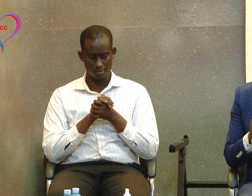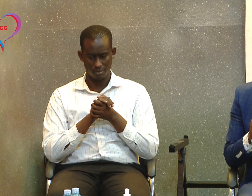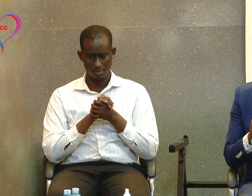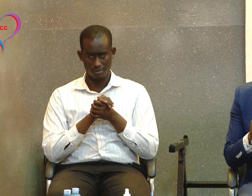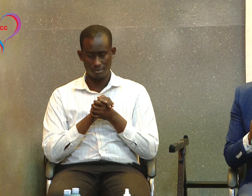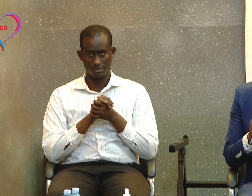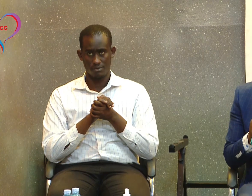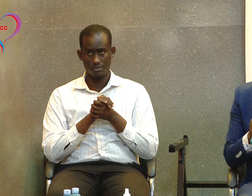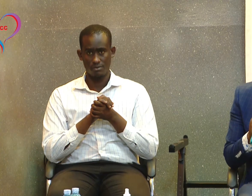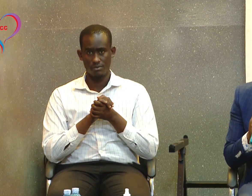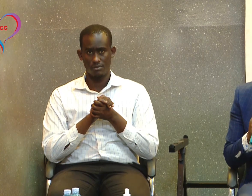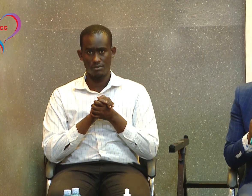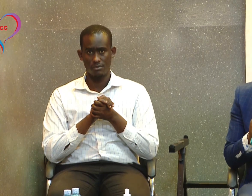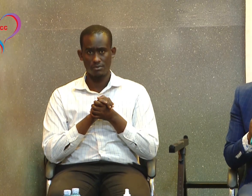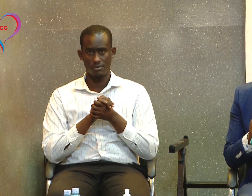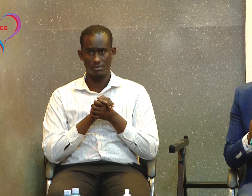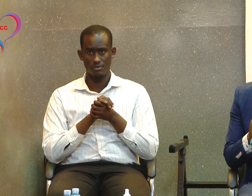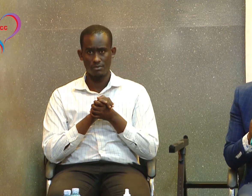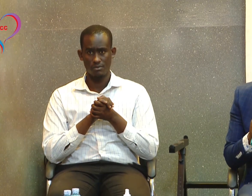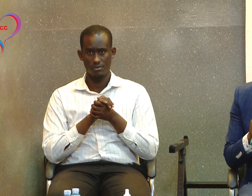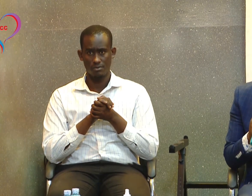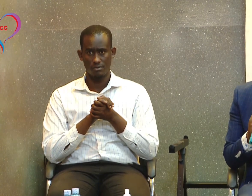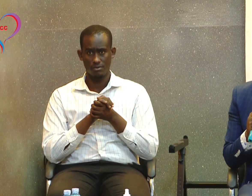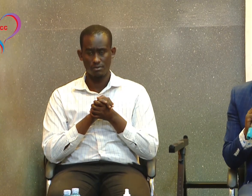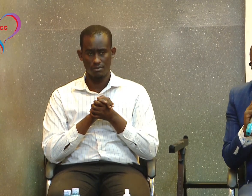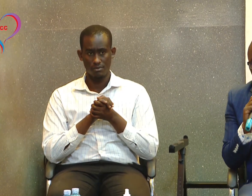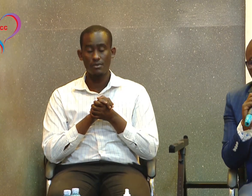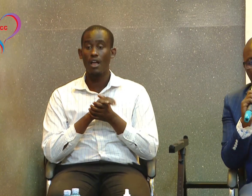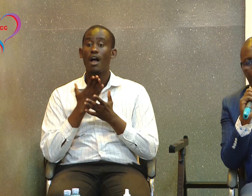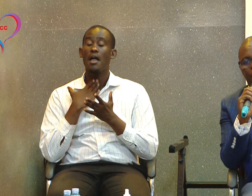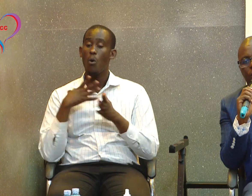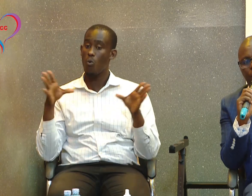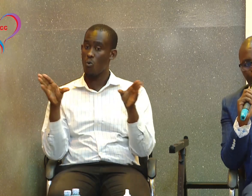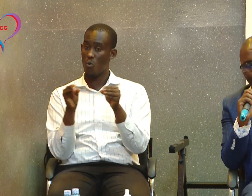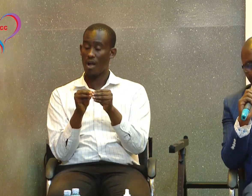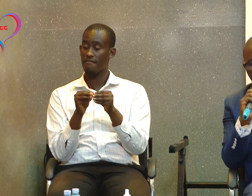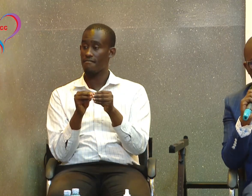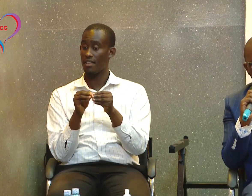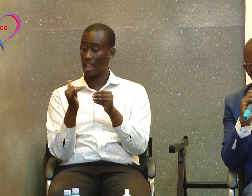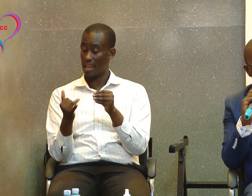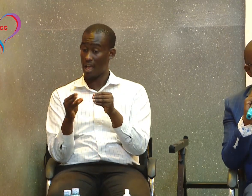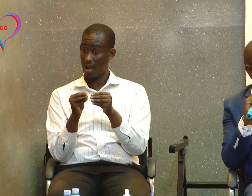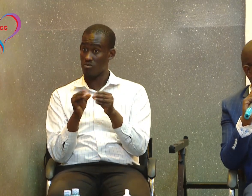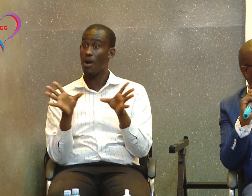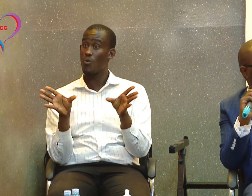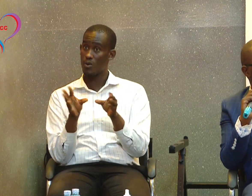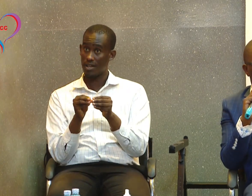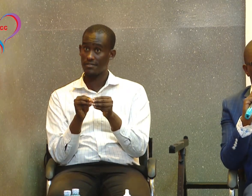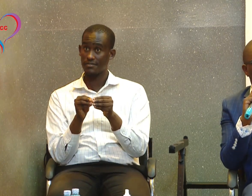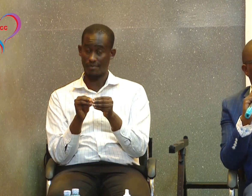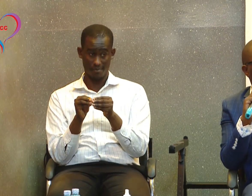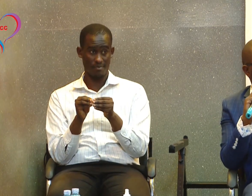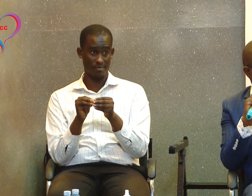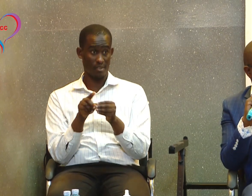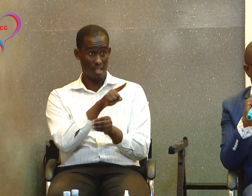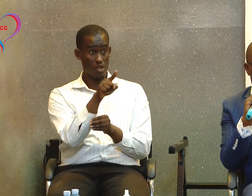ekugamba akolimiddwa ye yeesiga omuntu. I want to wind up from here today. And I